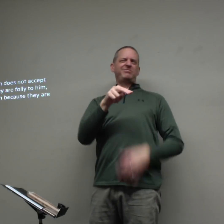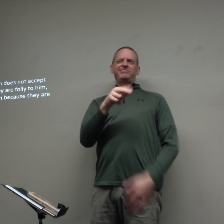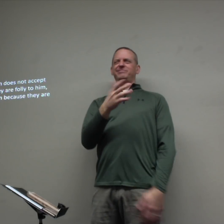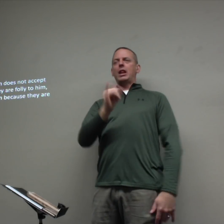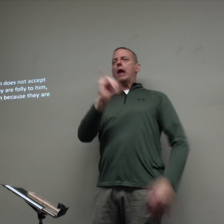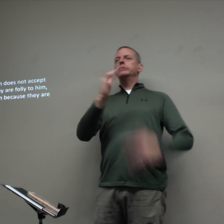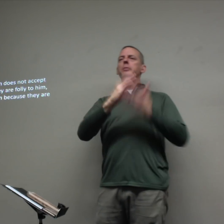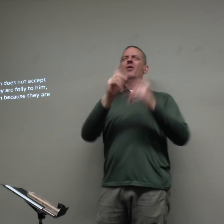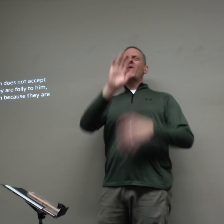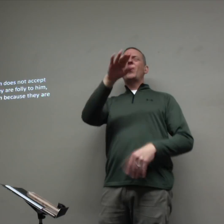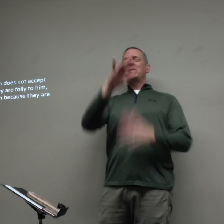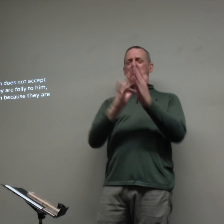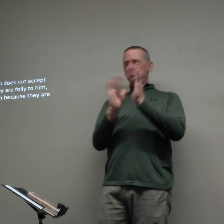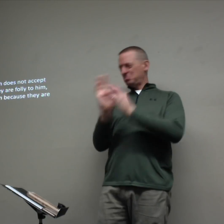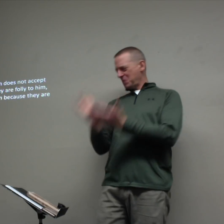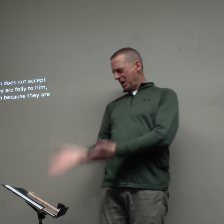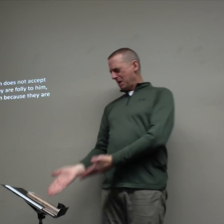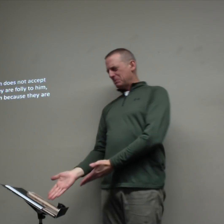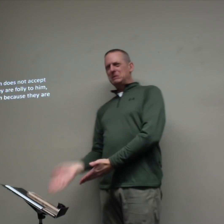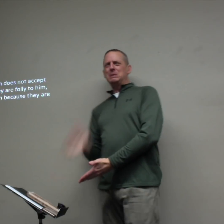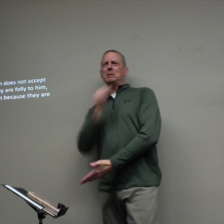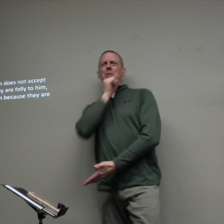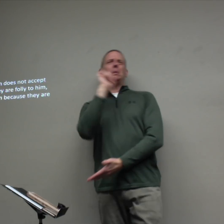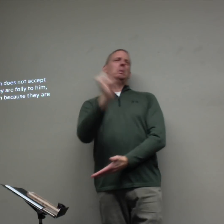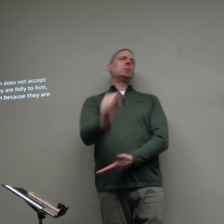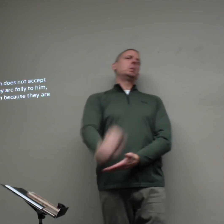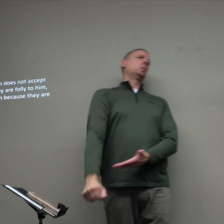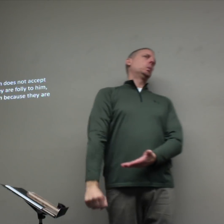And the Word of God is the Word of the Bible is all.